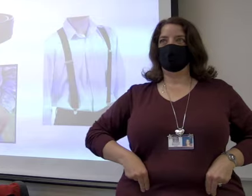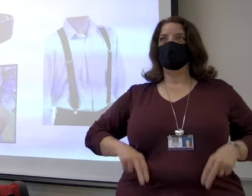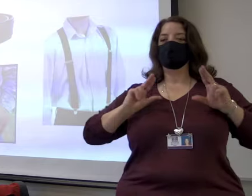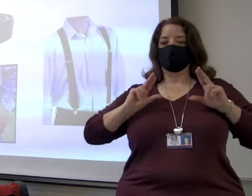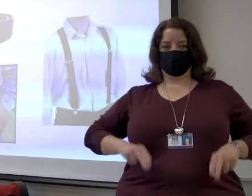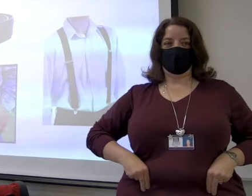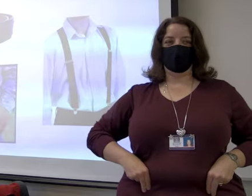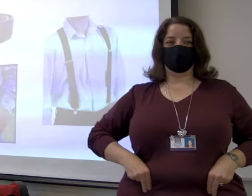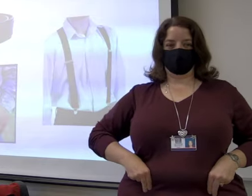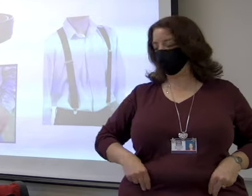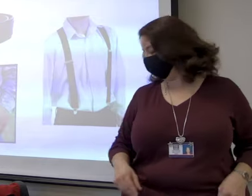Suspenders.